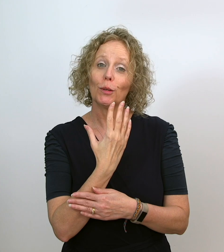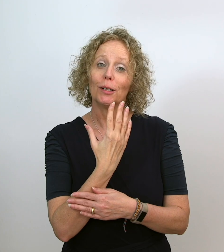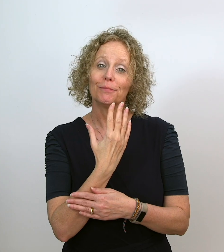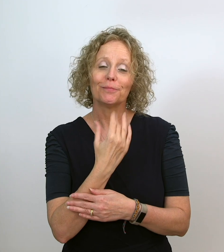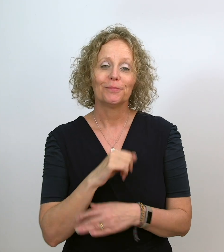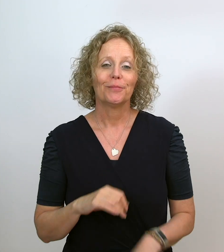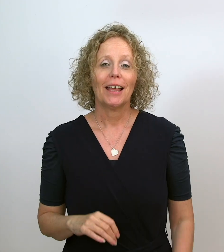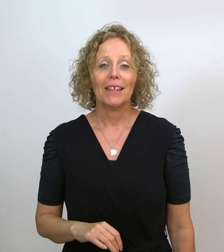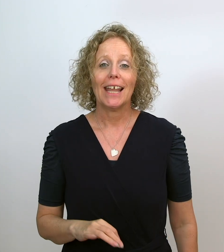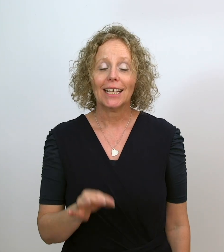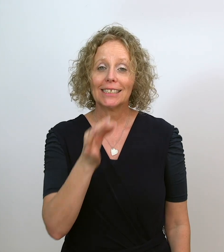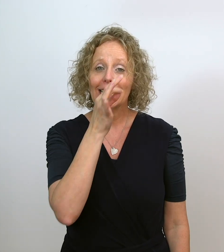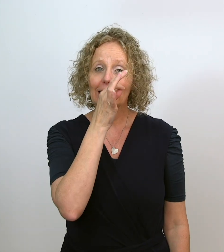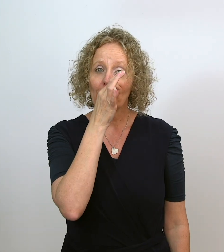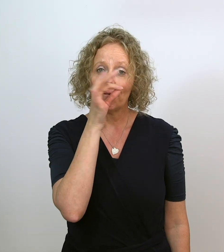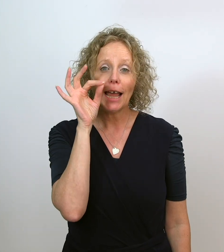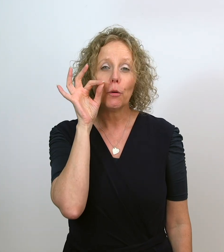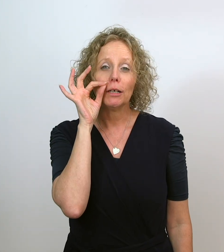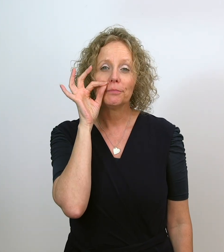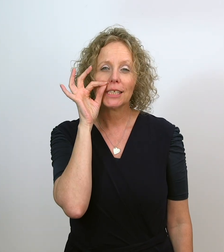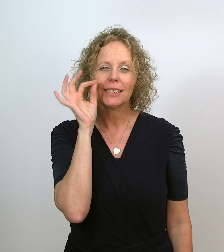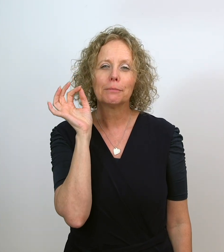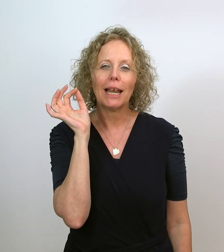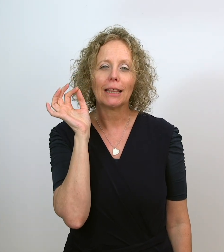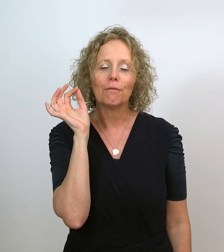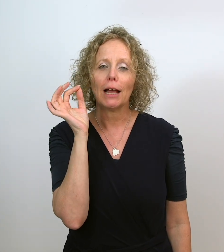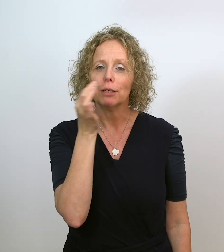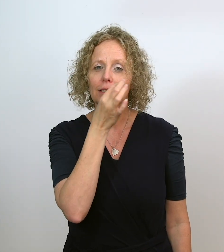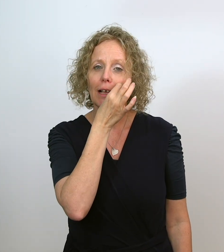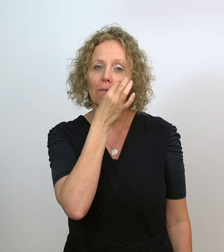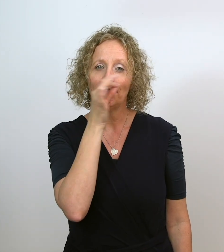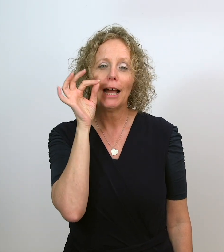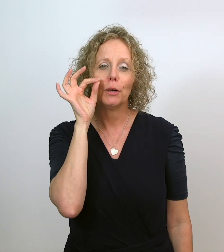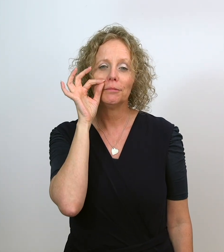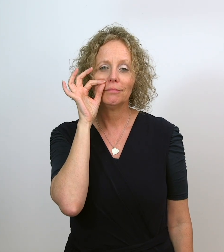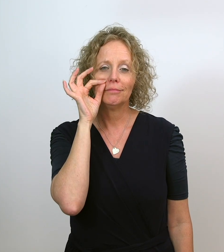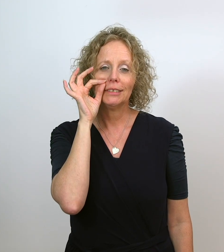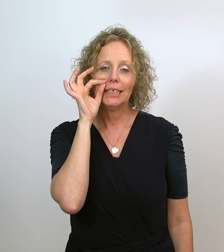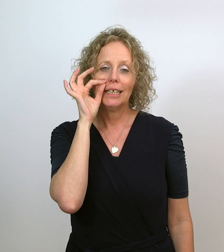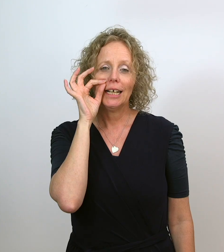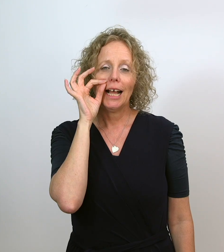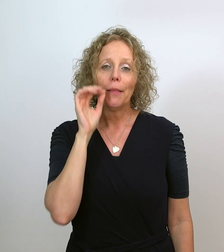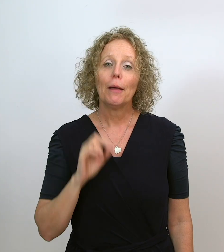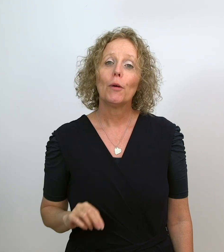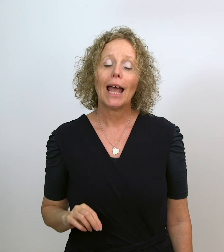well. The next is flower. It's like smelling the flowers. Flower. And then we